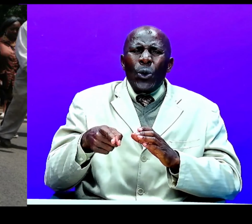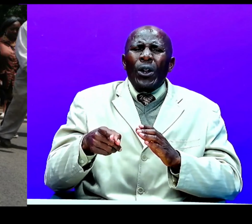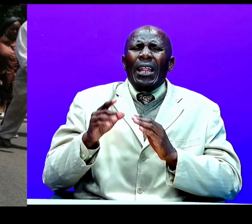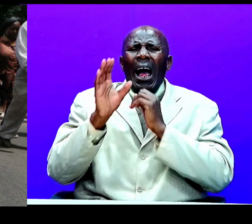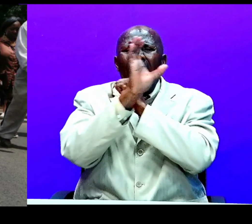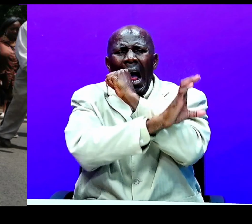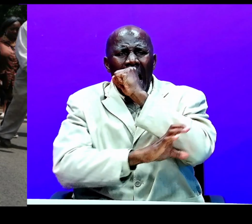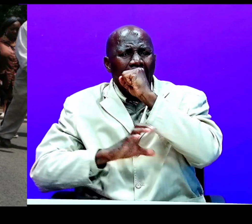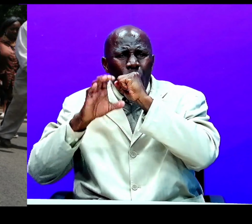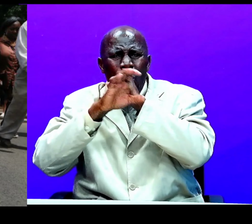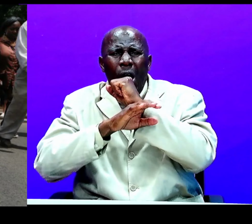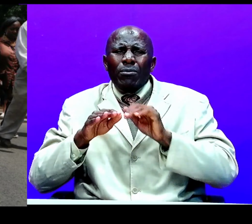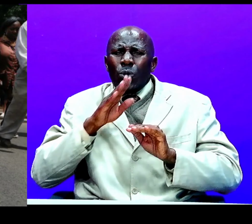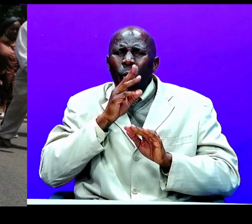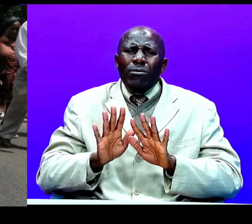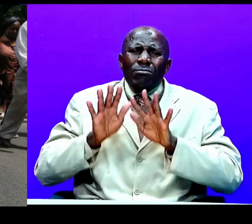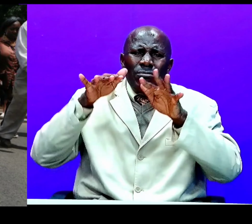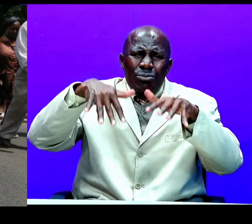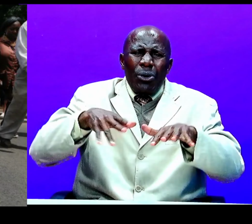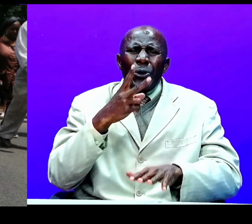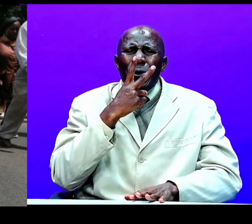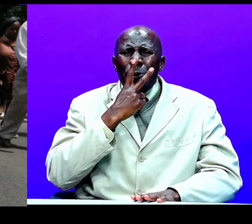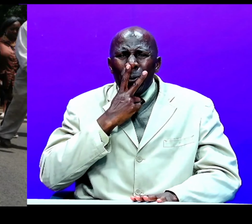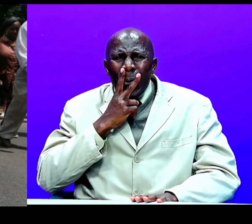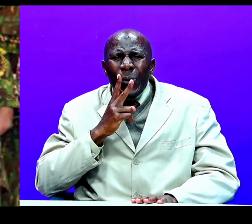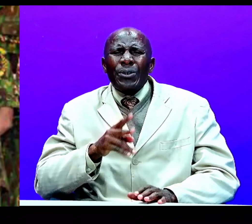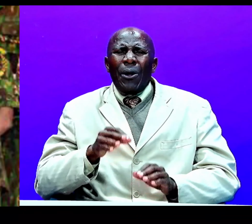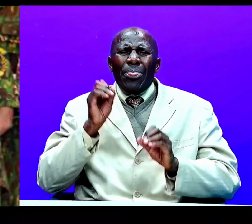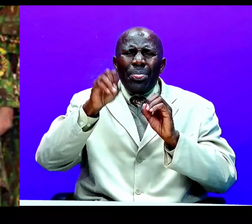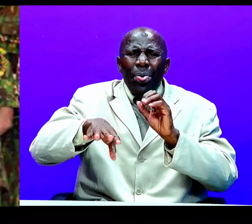lighting bonfires and blocking the roads.